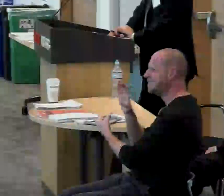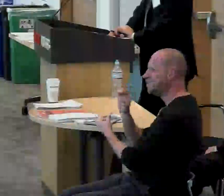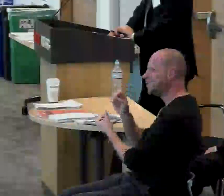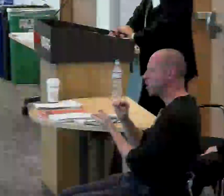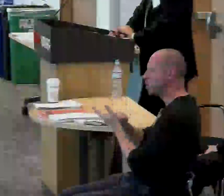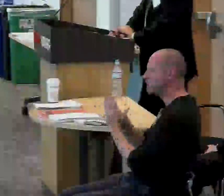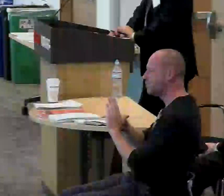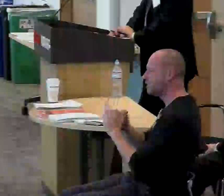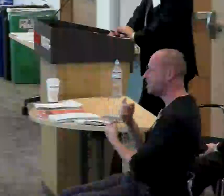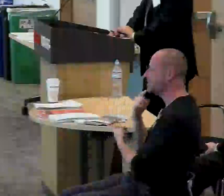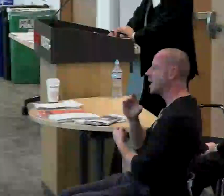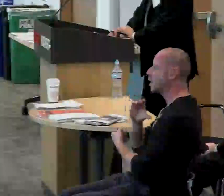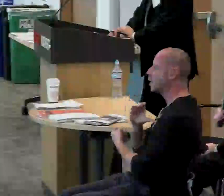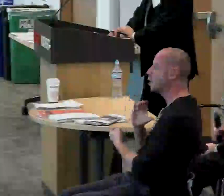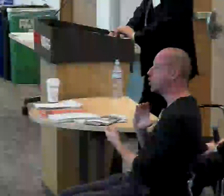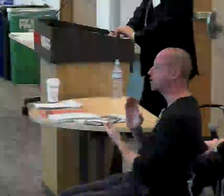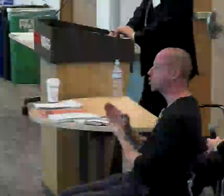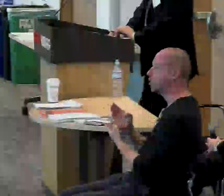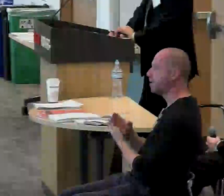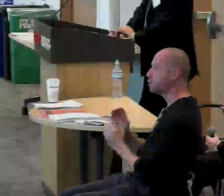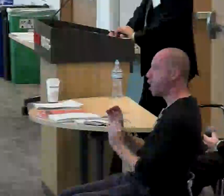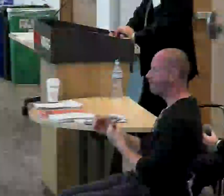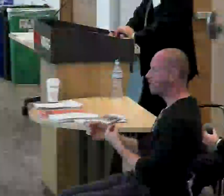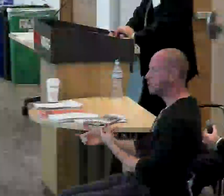Congressional Budget Office.